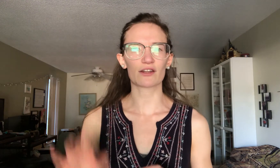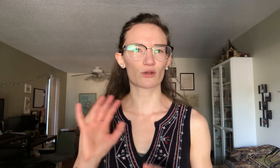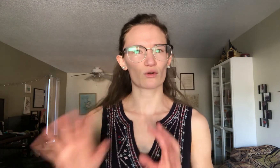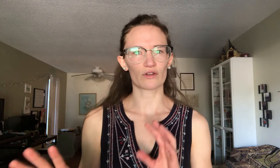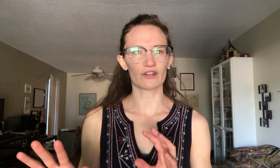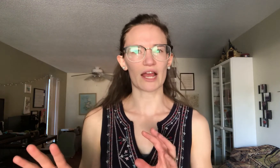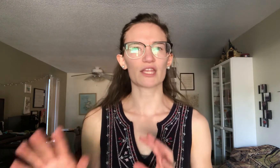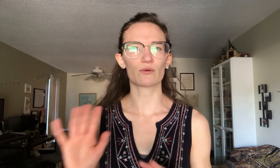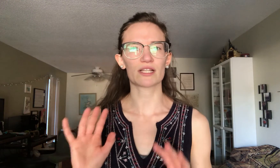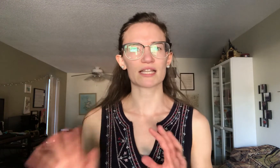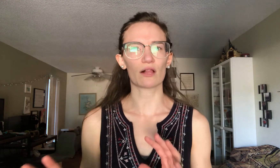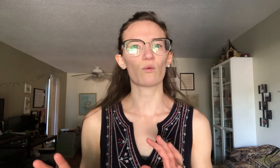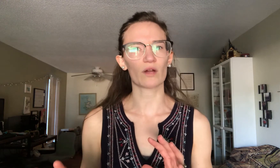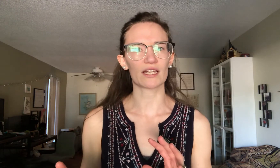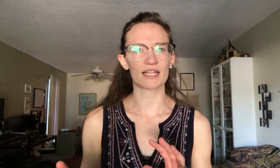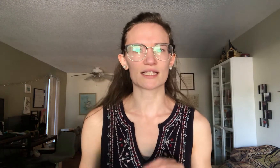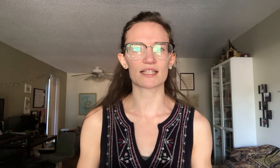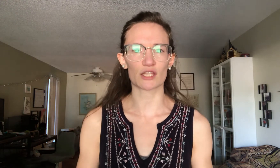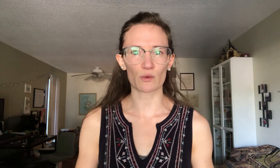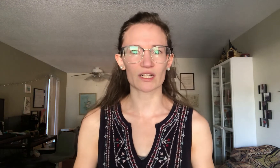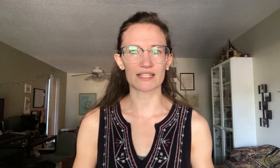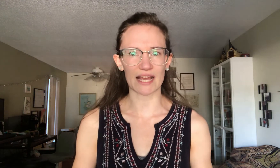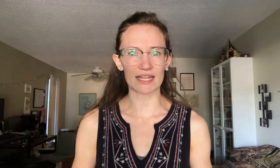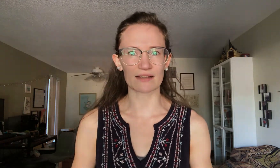the corner of your eye you can tell what it is that you are signing.